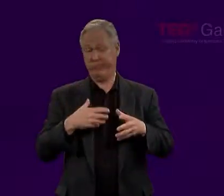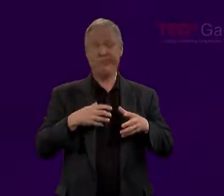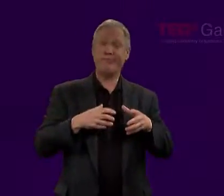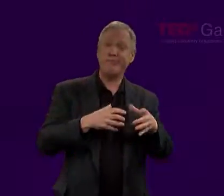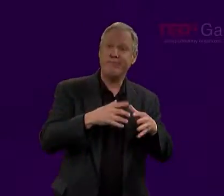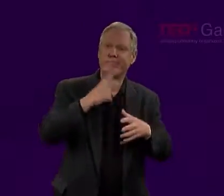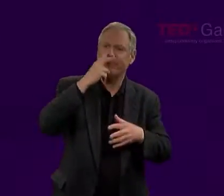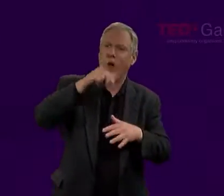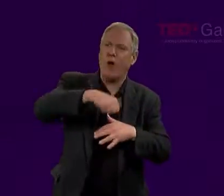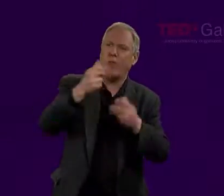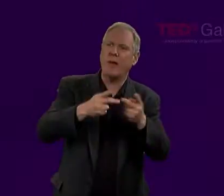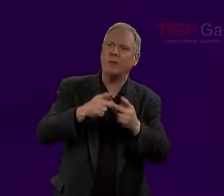It's incredible.